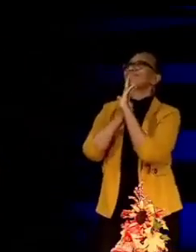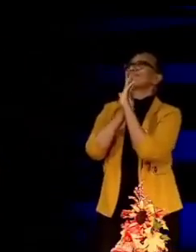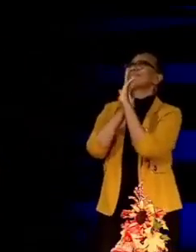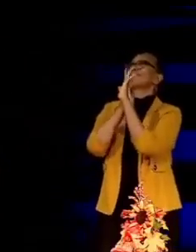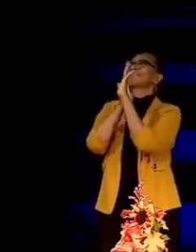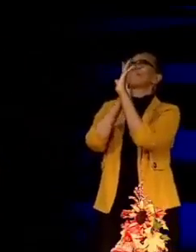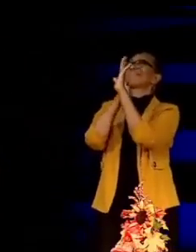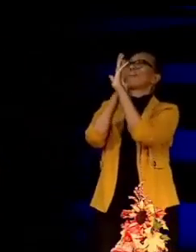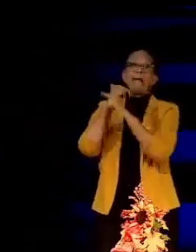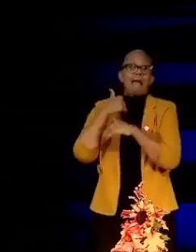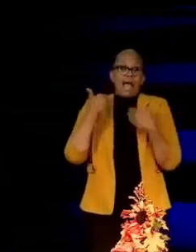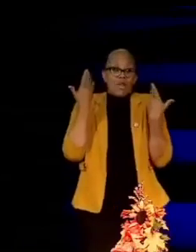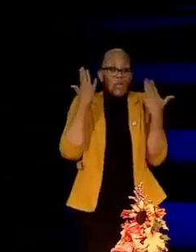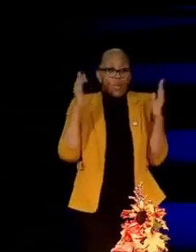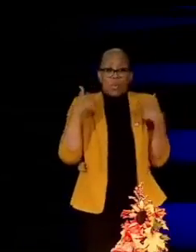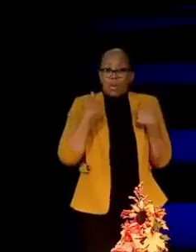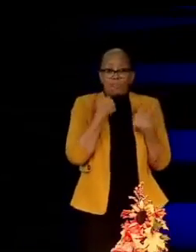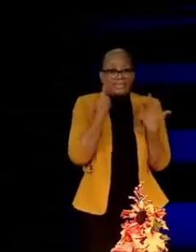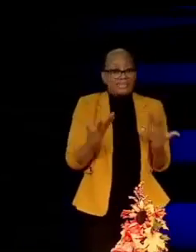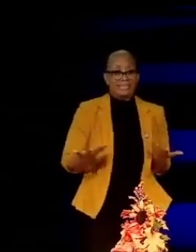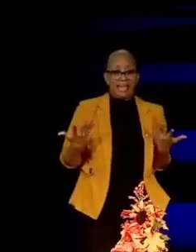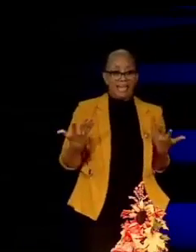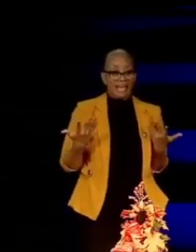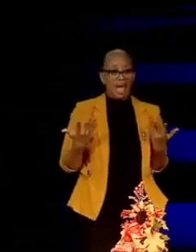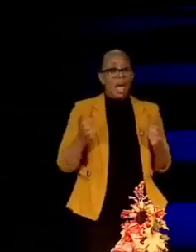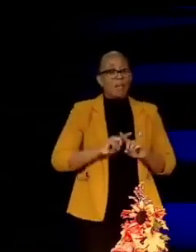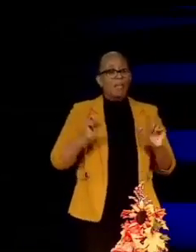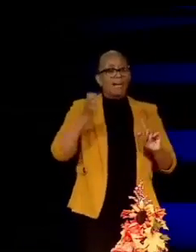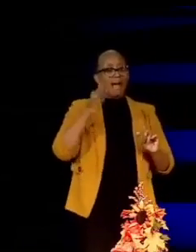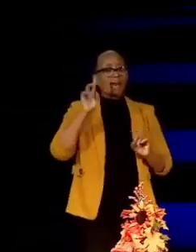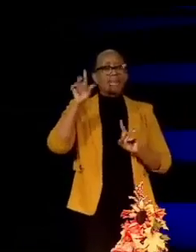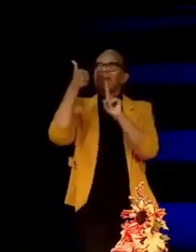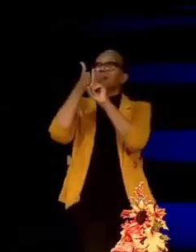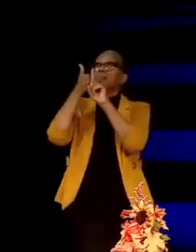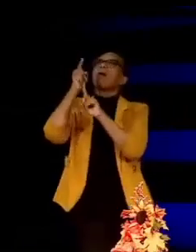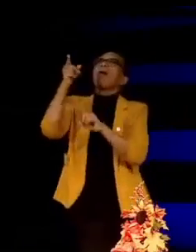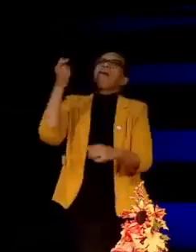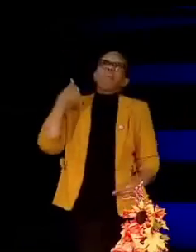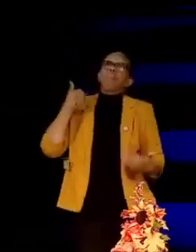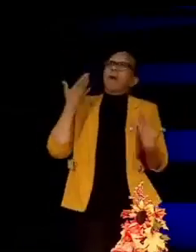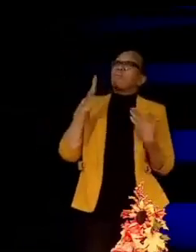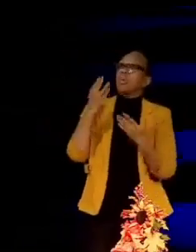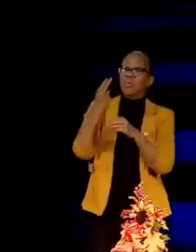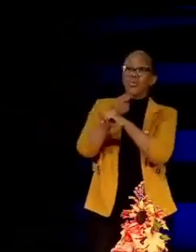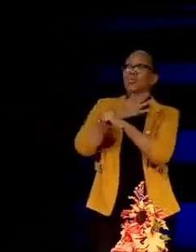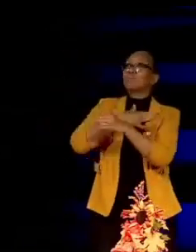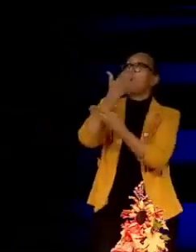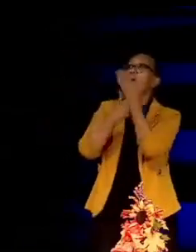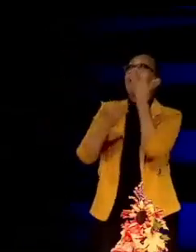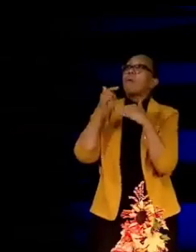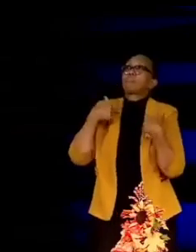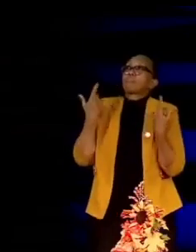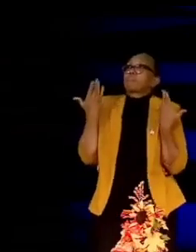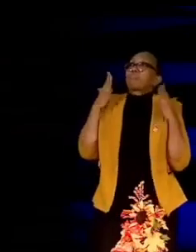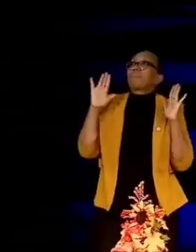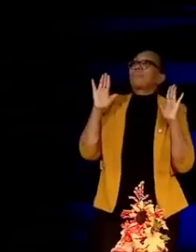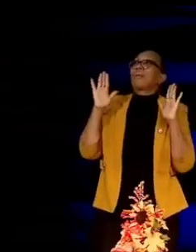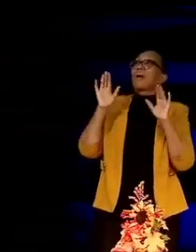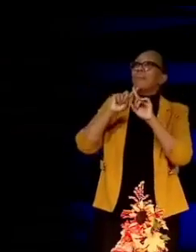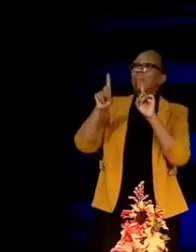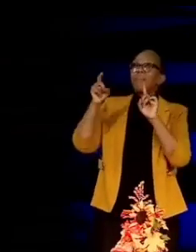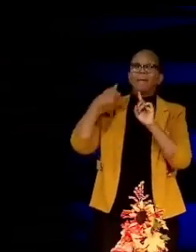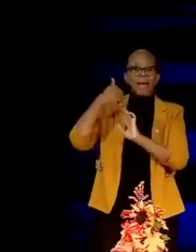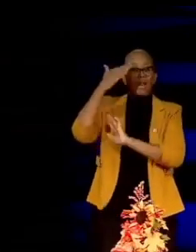supernatural. I don't know what I'm saying. I don't know what God is saying. But all I